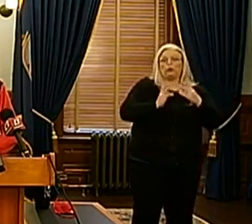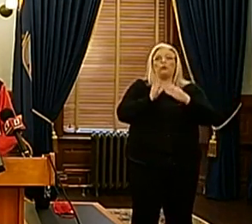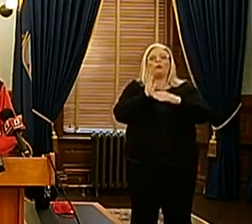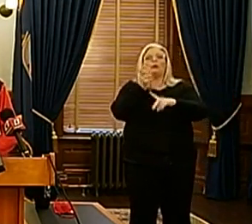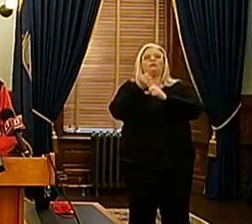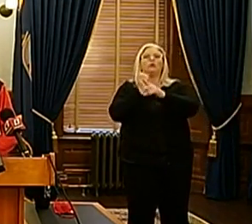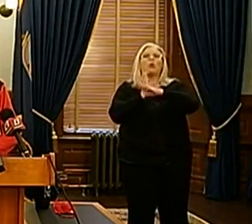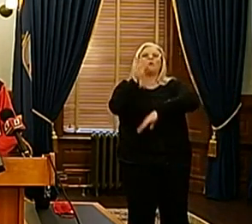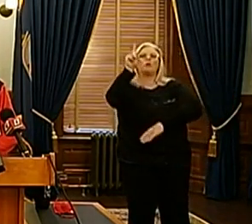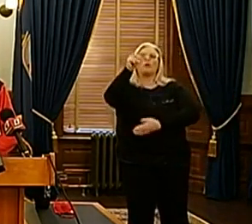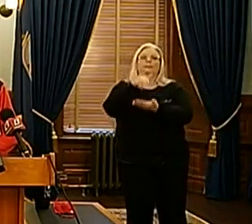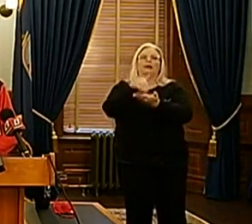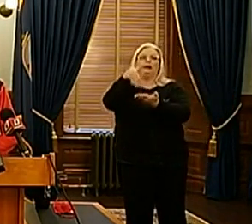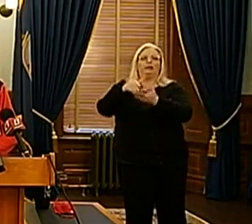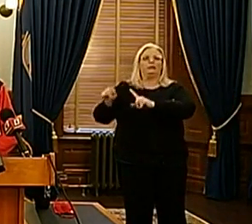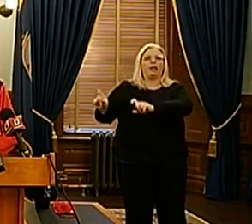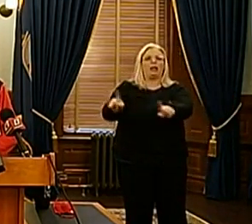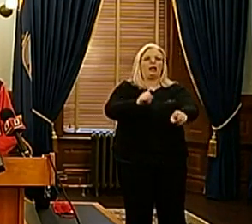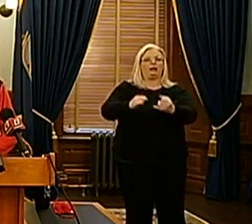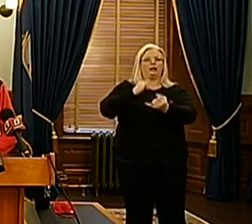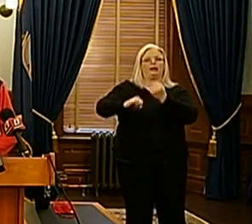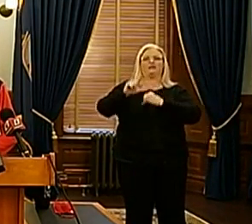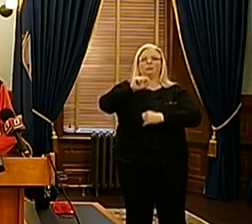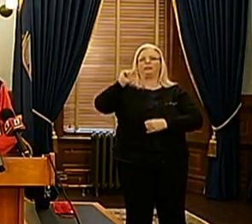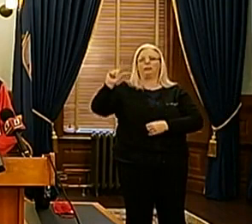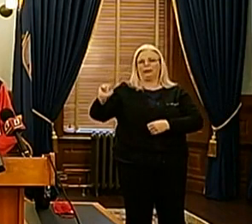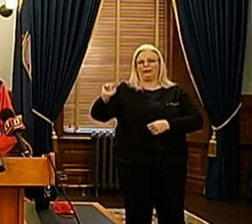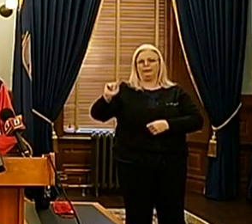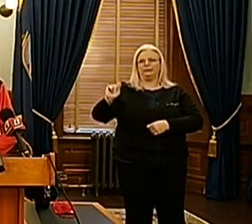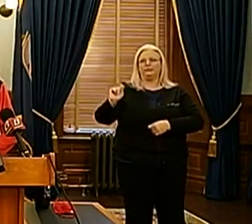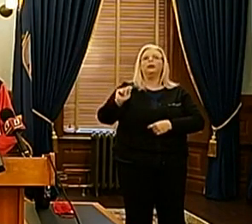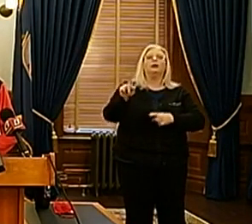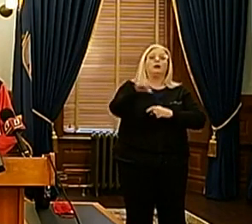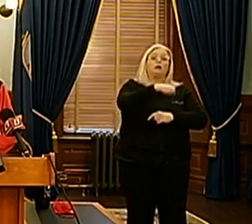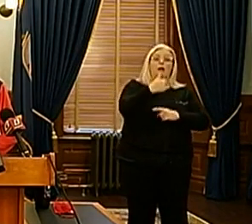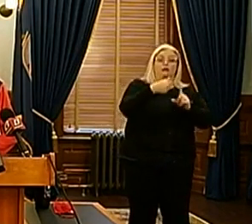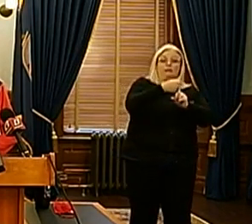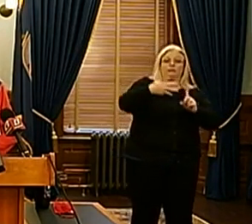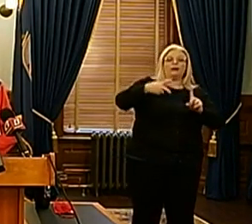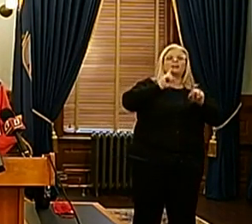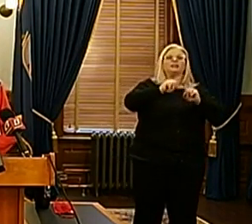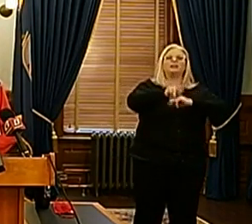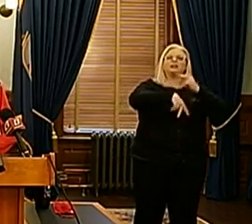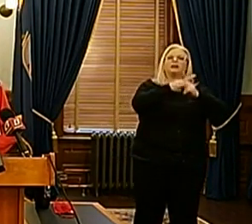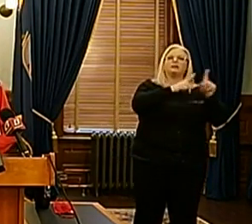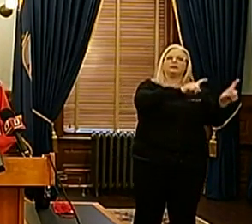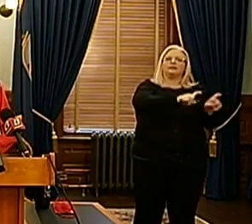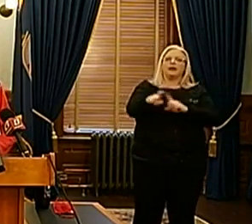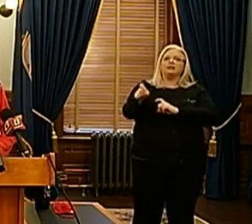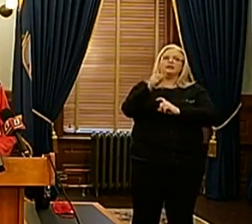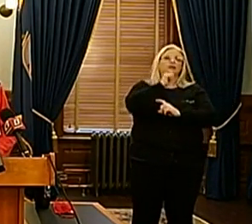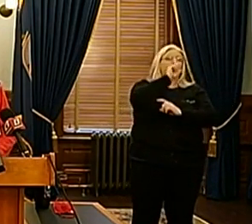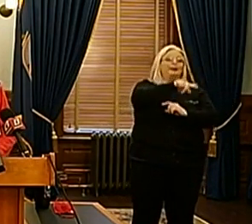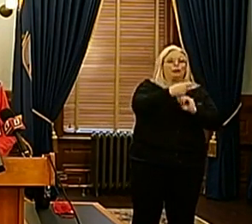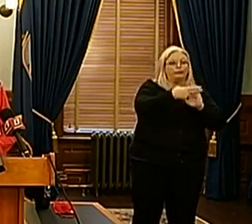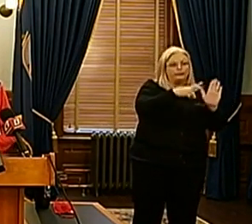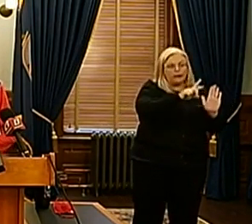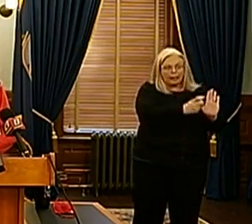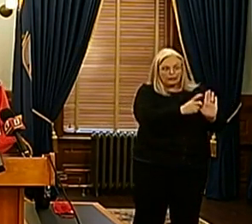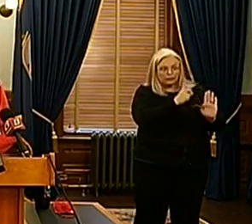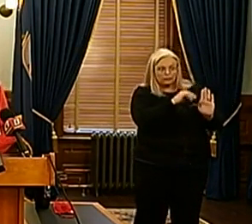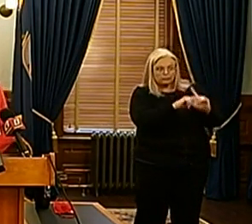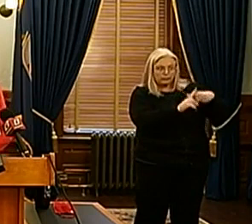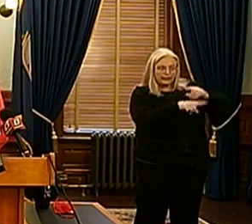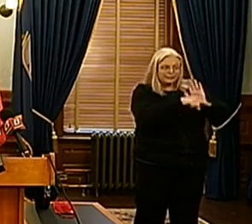1 million by the end of 2020. We will also expand beyond the types of testing we are conducting from just diagnostic